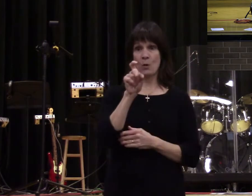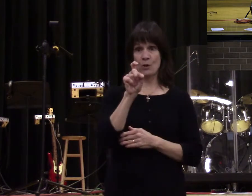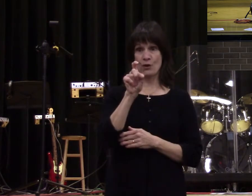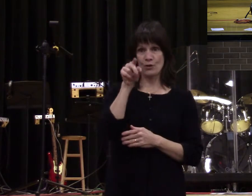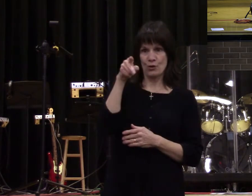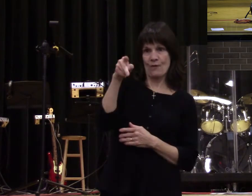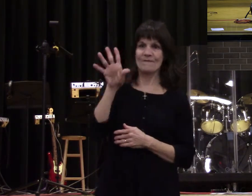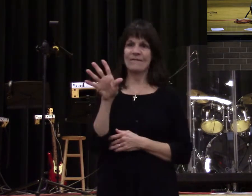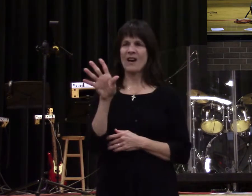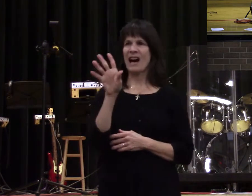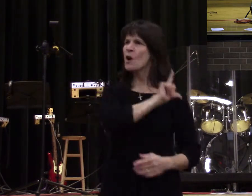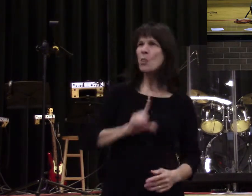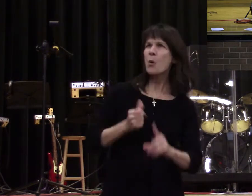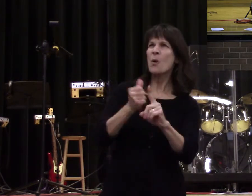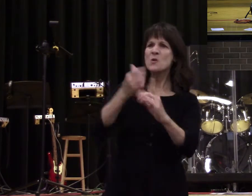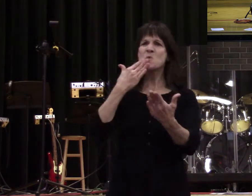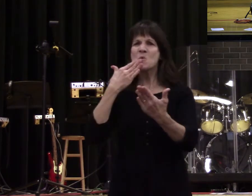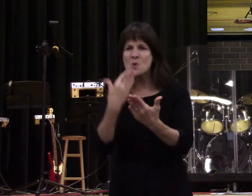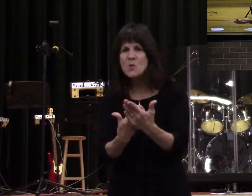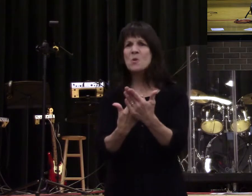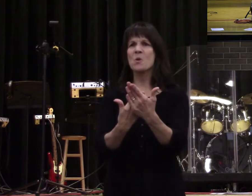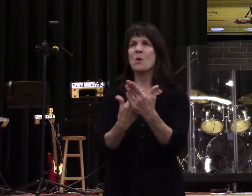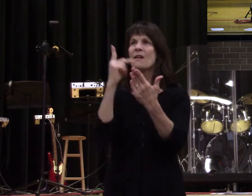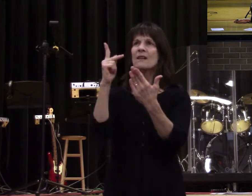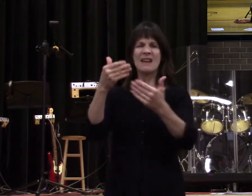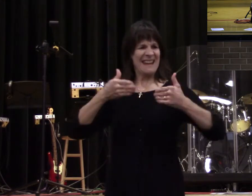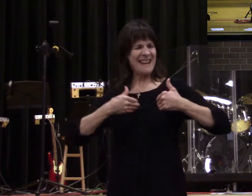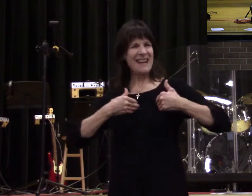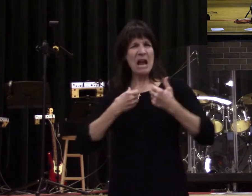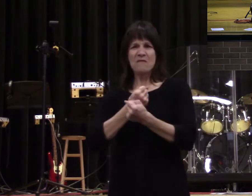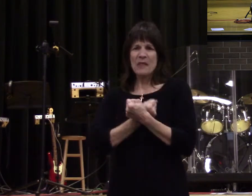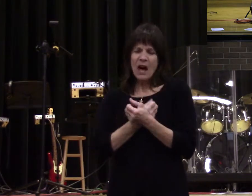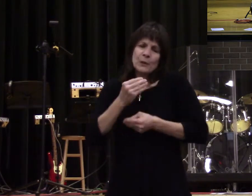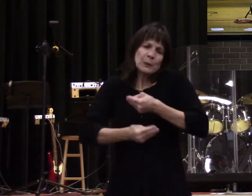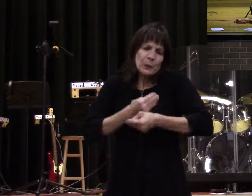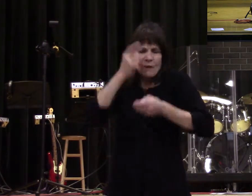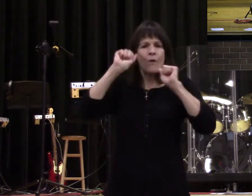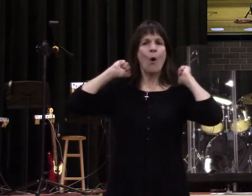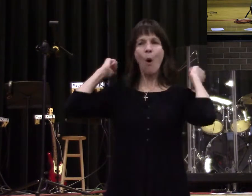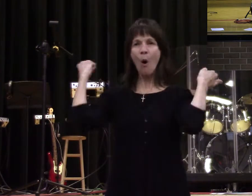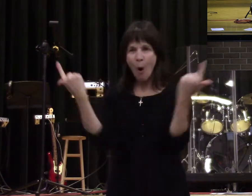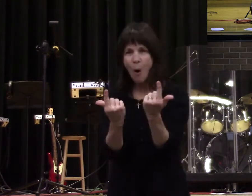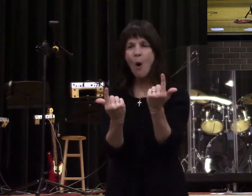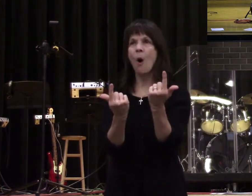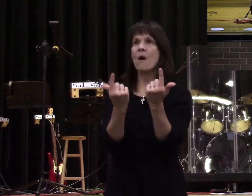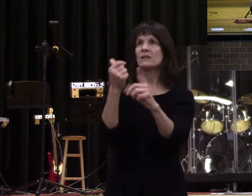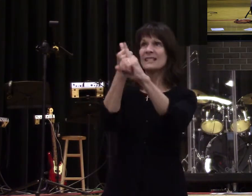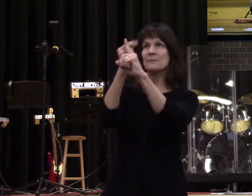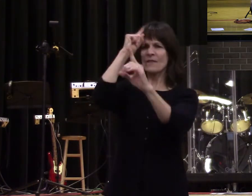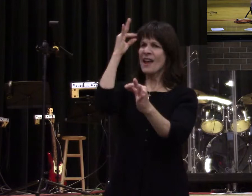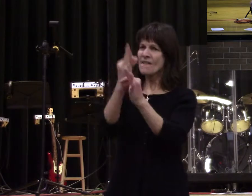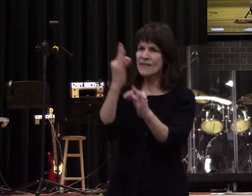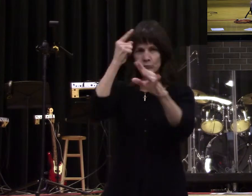his faithfulness is to all generations. There are three reasons why we worship God according to that scripture. And if you agree with them, say amen. The Lord